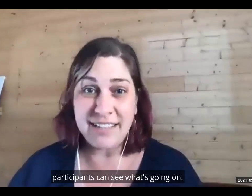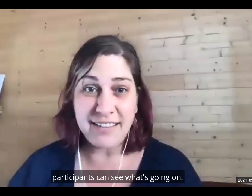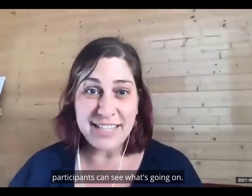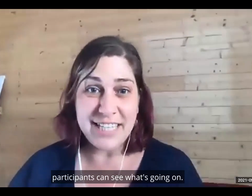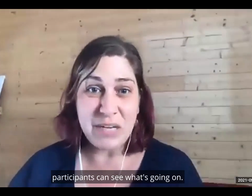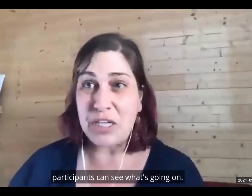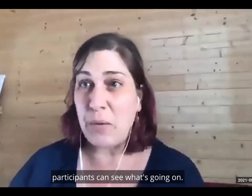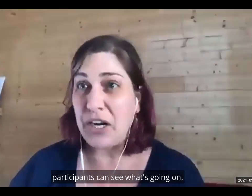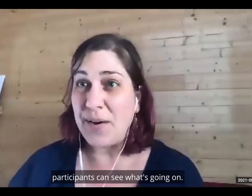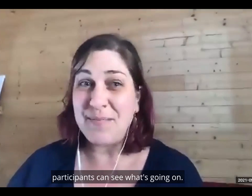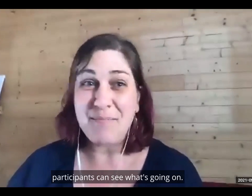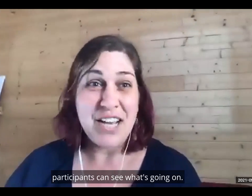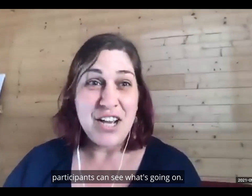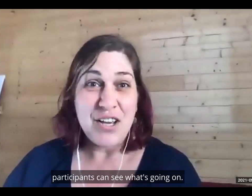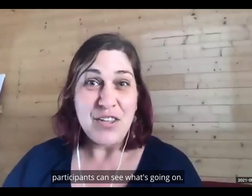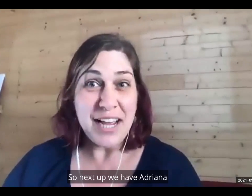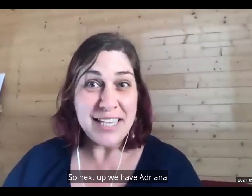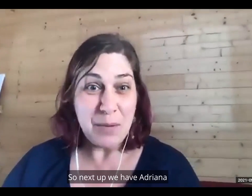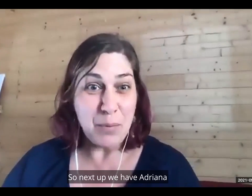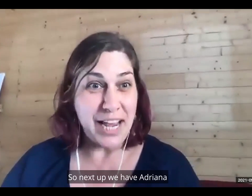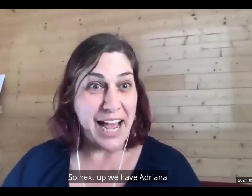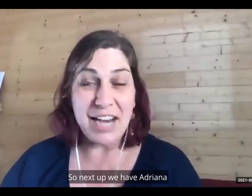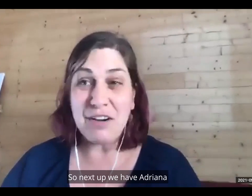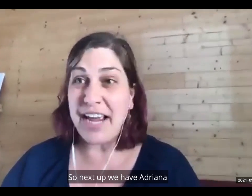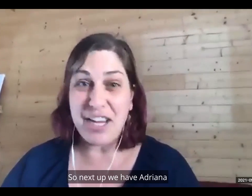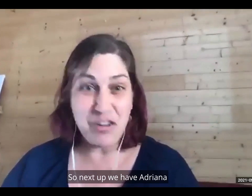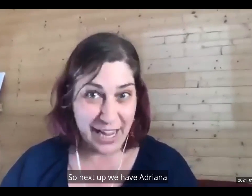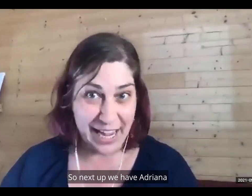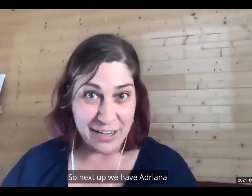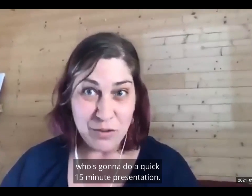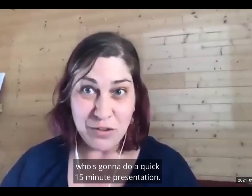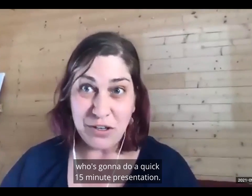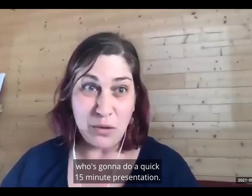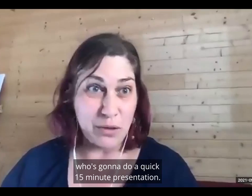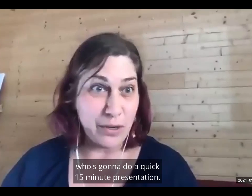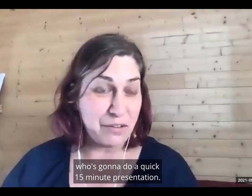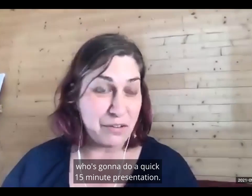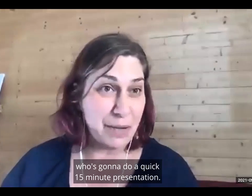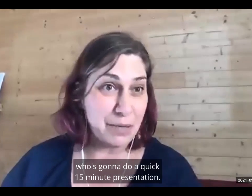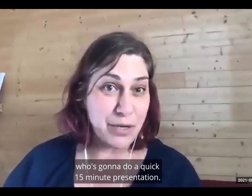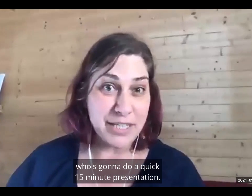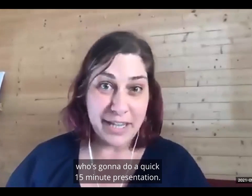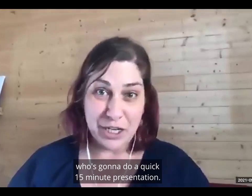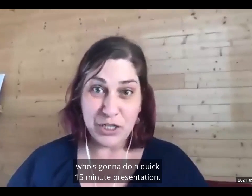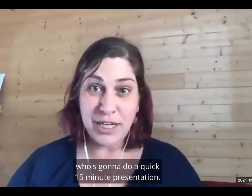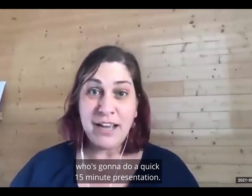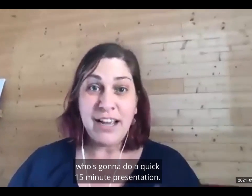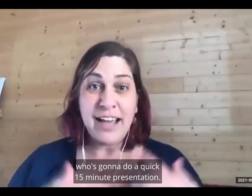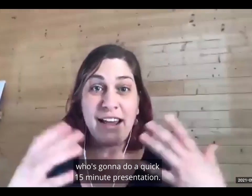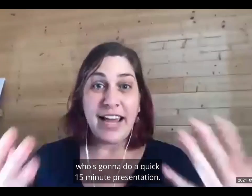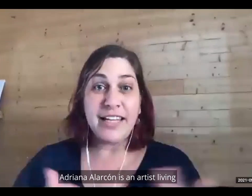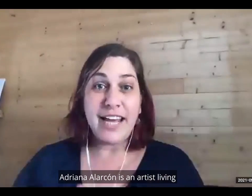participants can see what's going on. So next up, we have Adriana, who's going to do a quick 15-minute presentation.